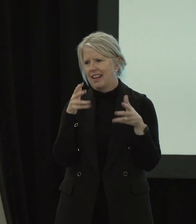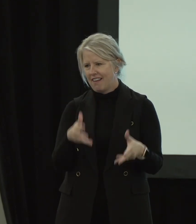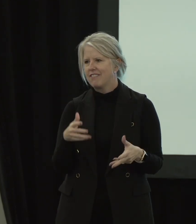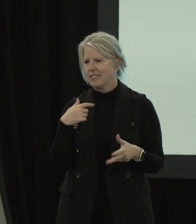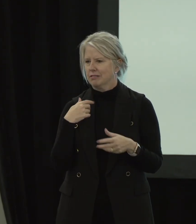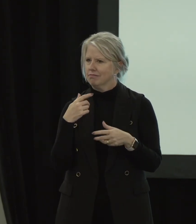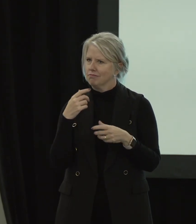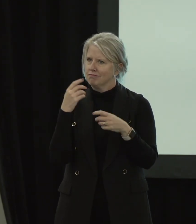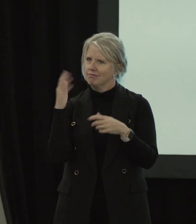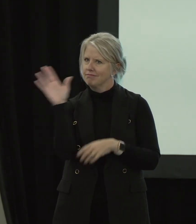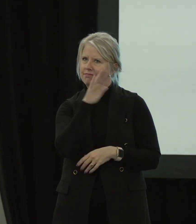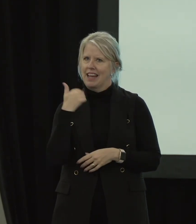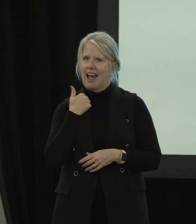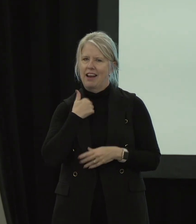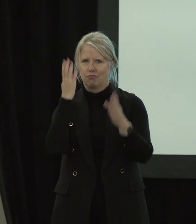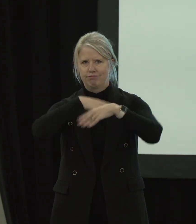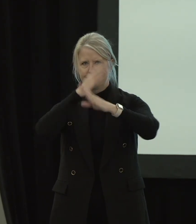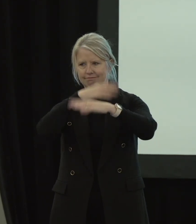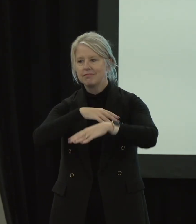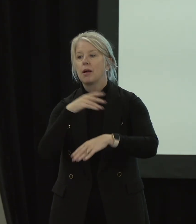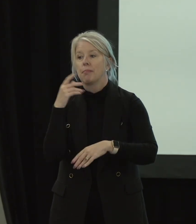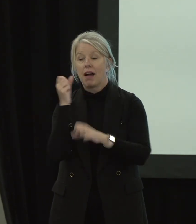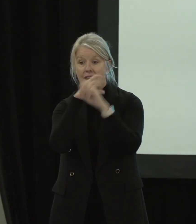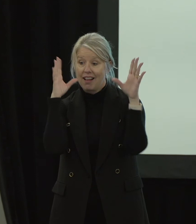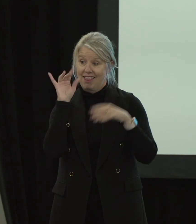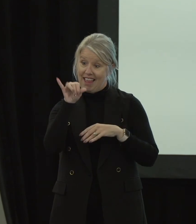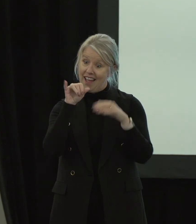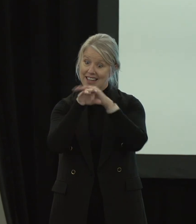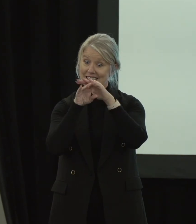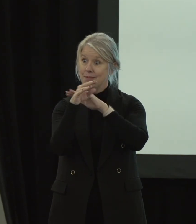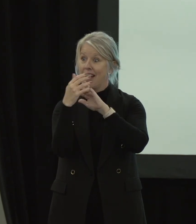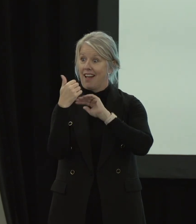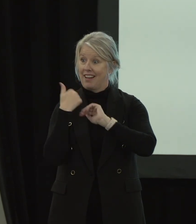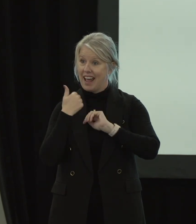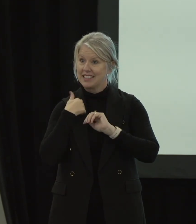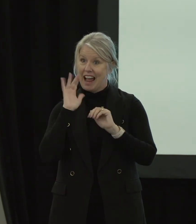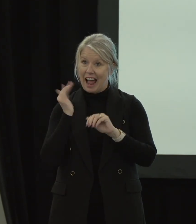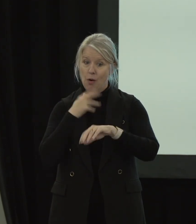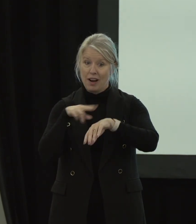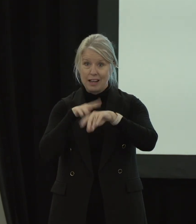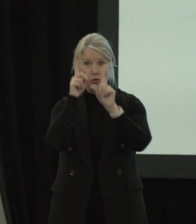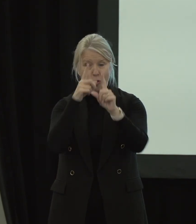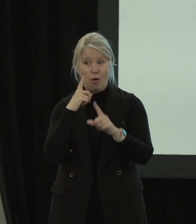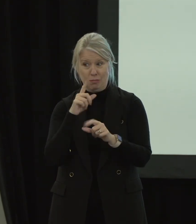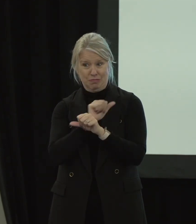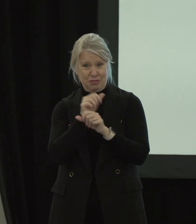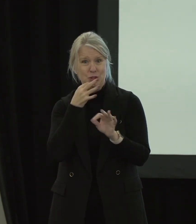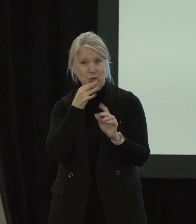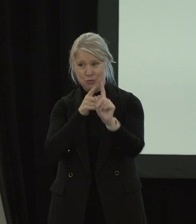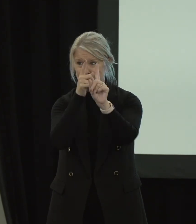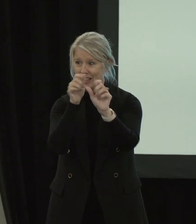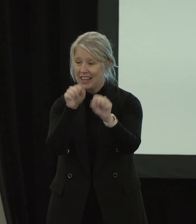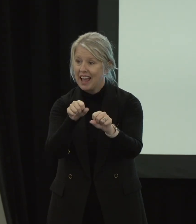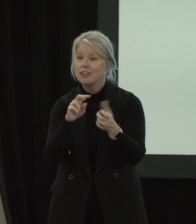Canada without barriers. But realizing an accessible Canada is a national goal within reach. So